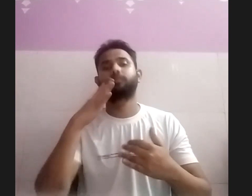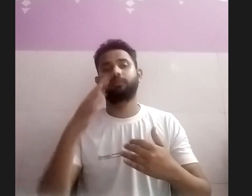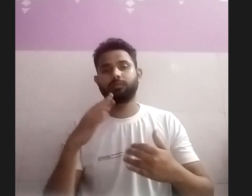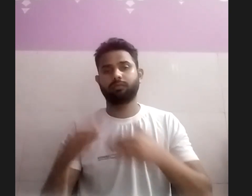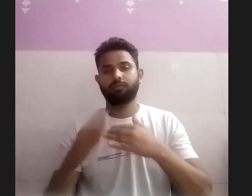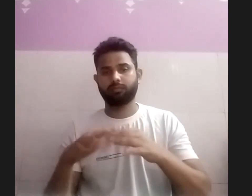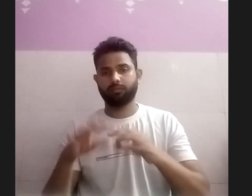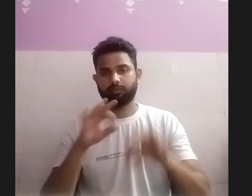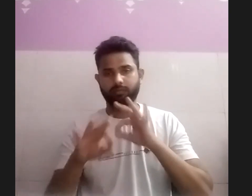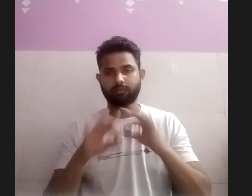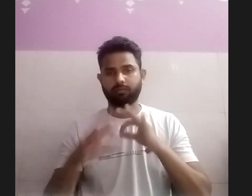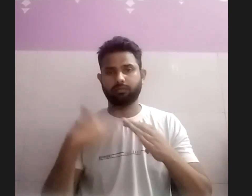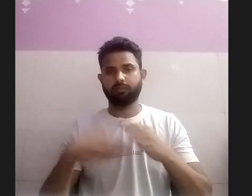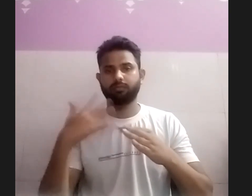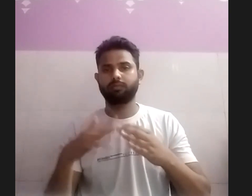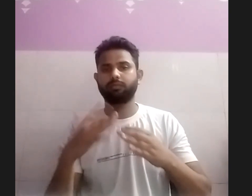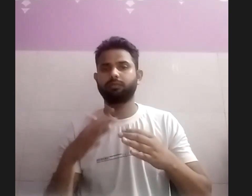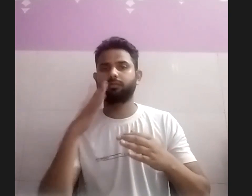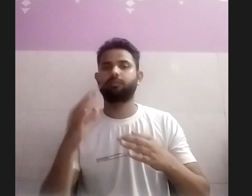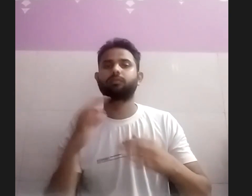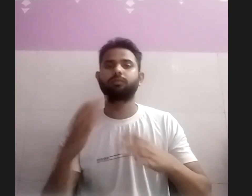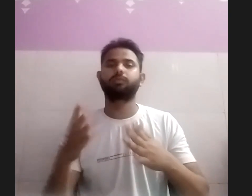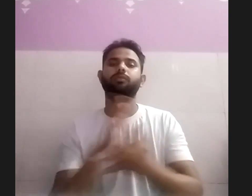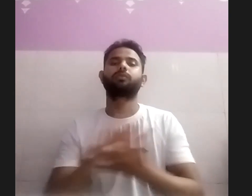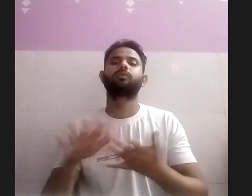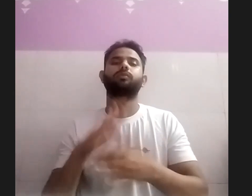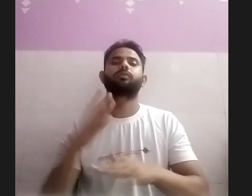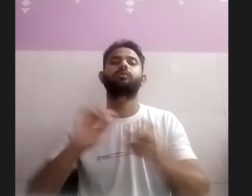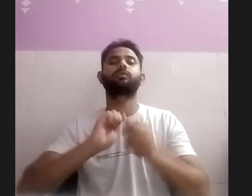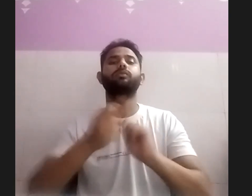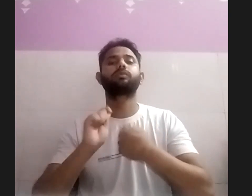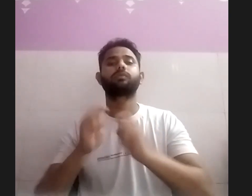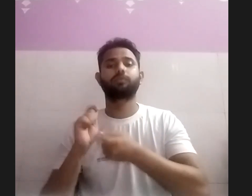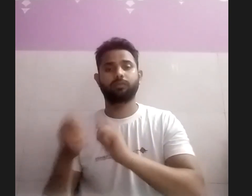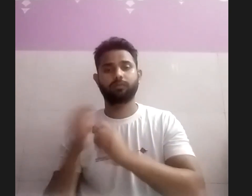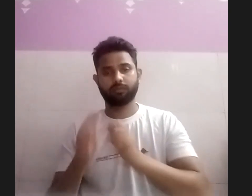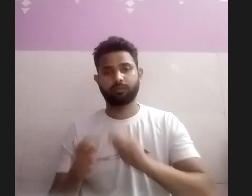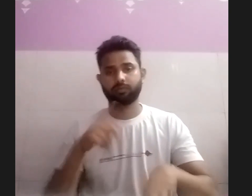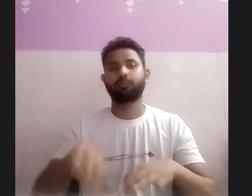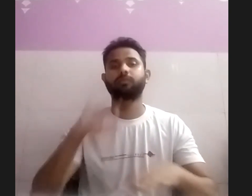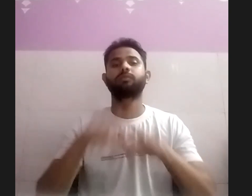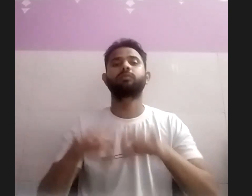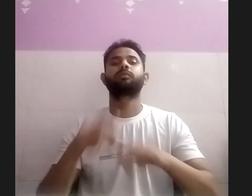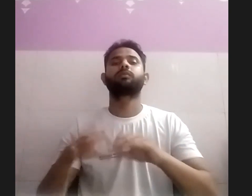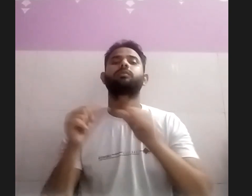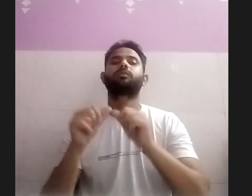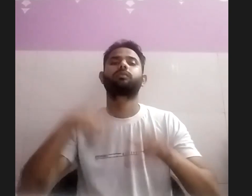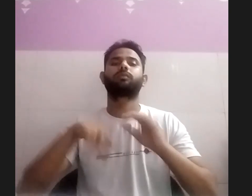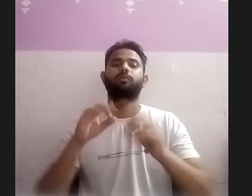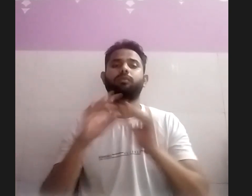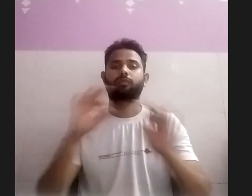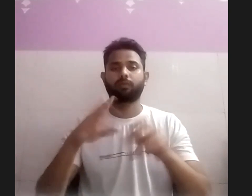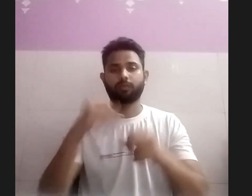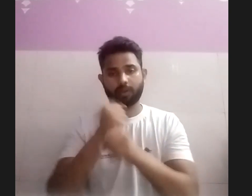your profile. Then they could make some different changes in the way that the appearance and also the